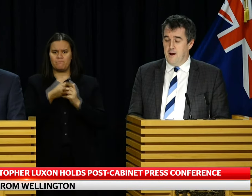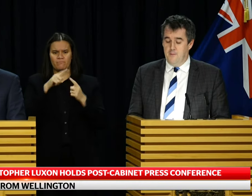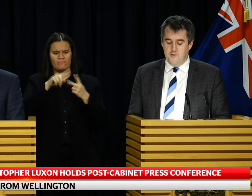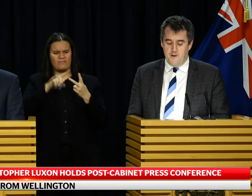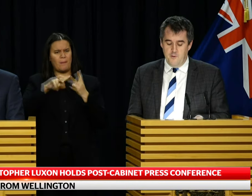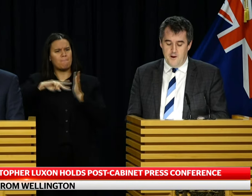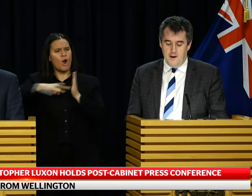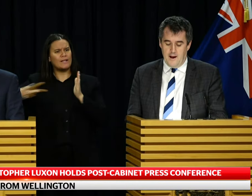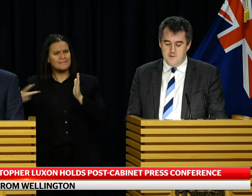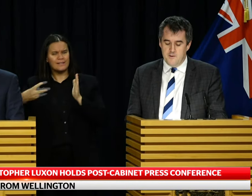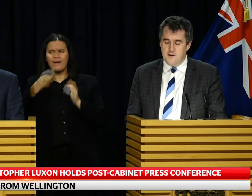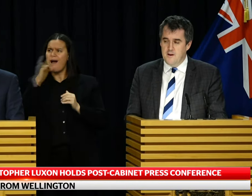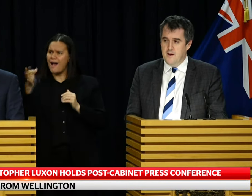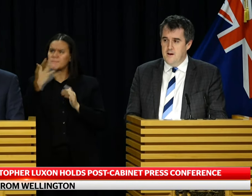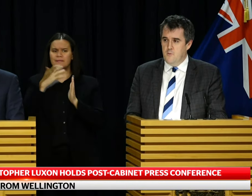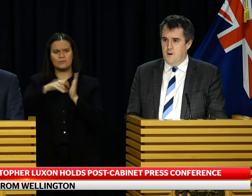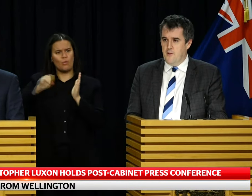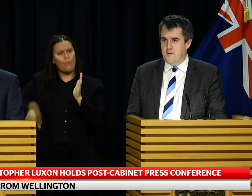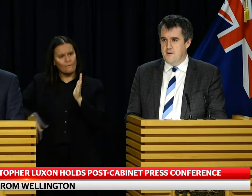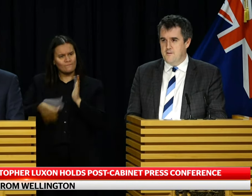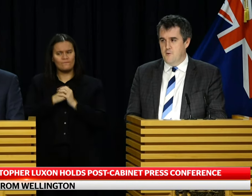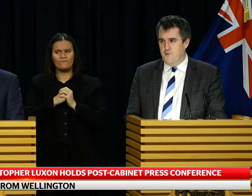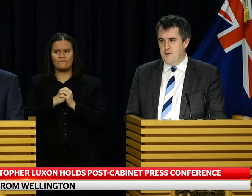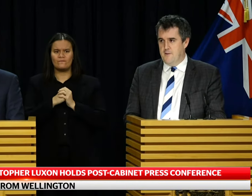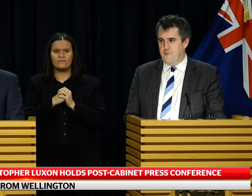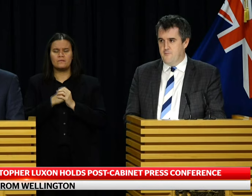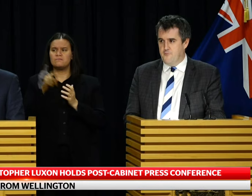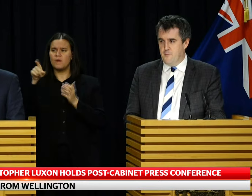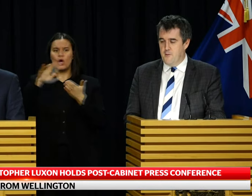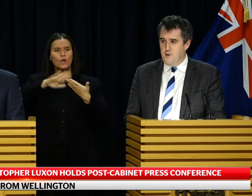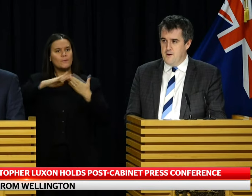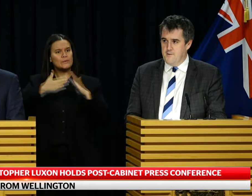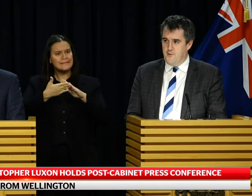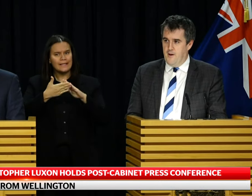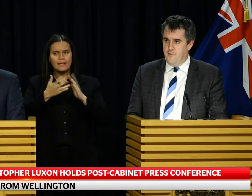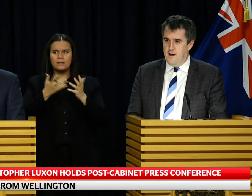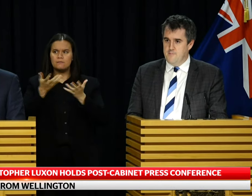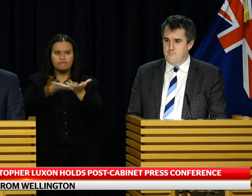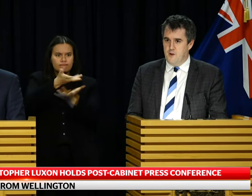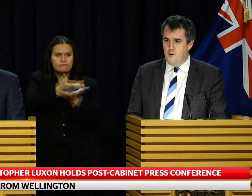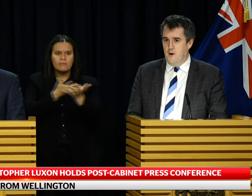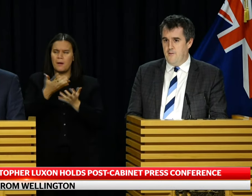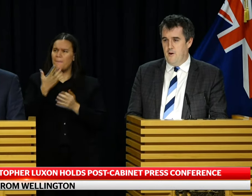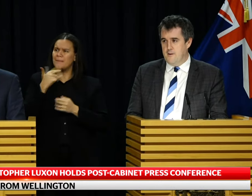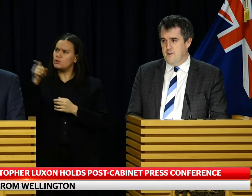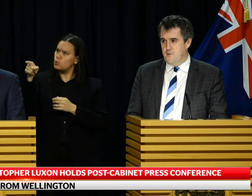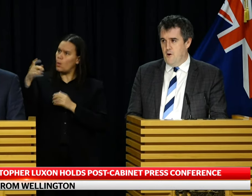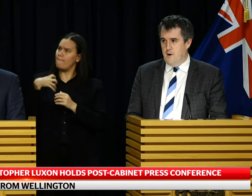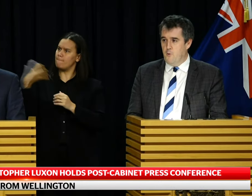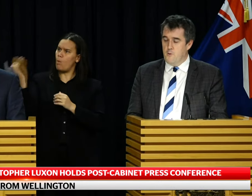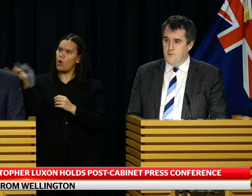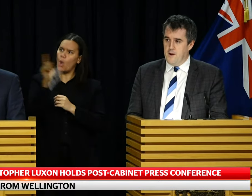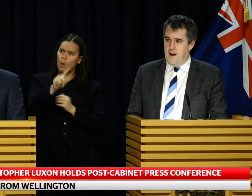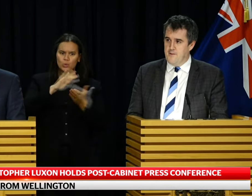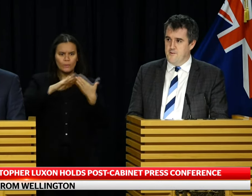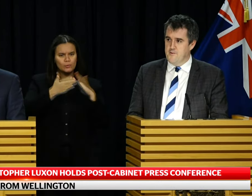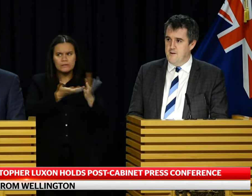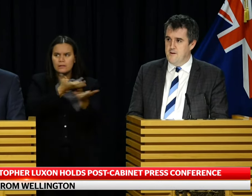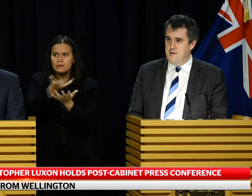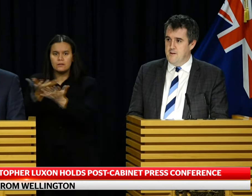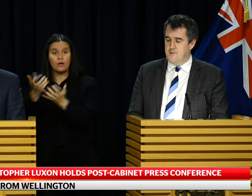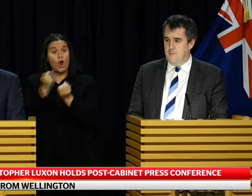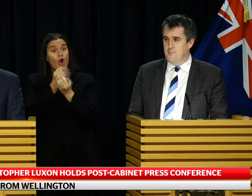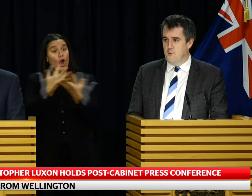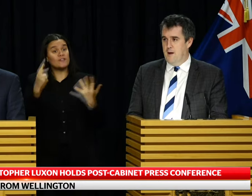their game when it comes to community engagement. One of the things you do often hear from communities is that they don't like the idea of kāinga ora building